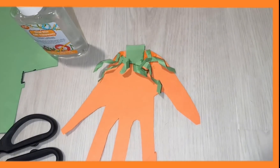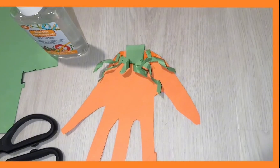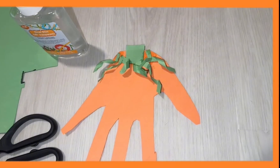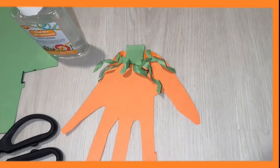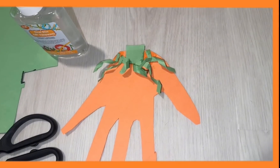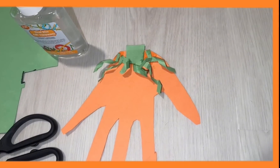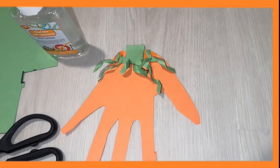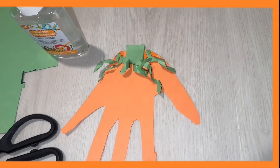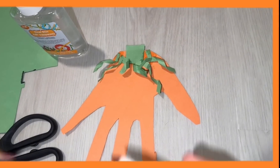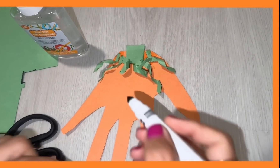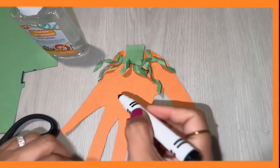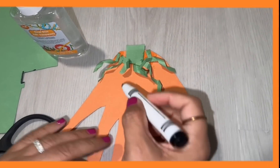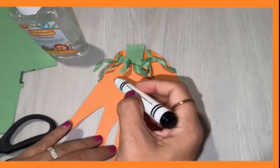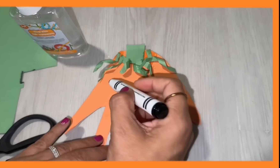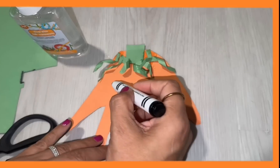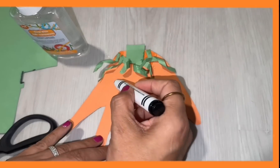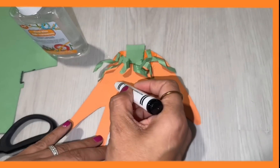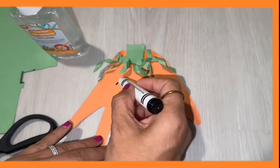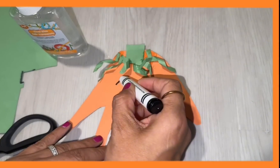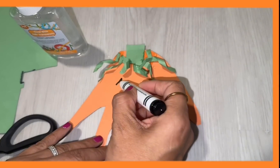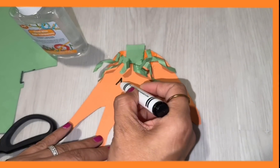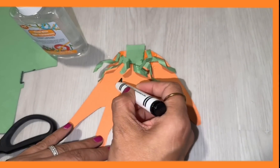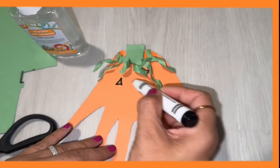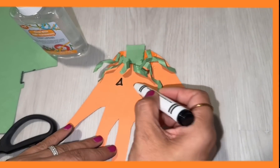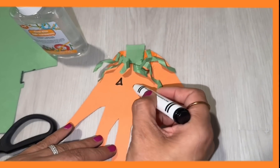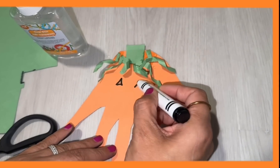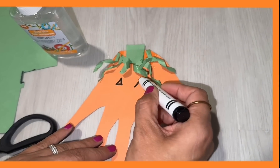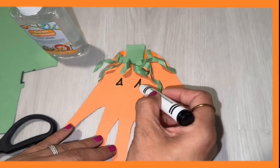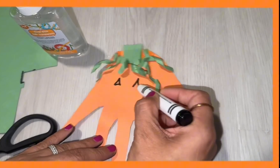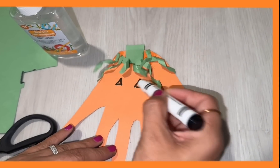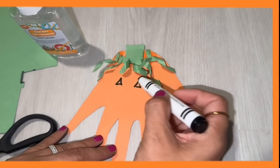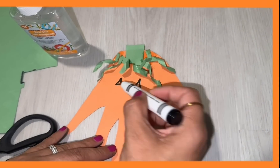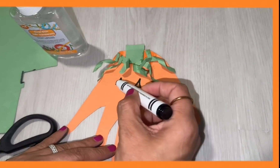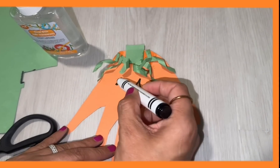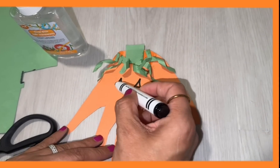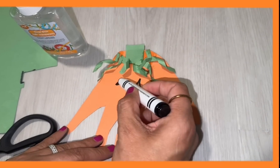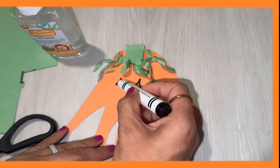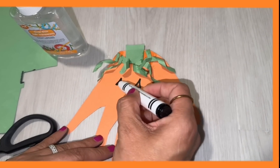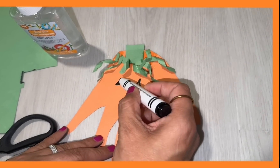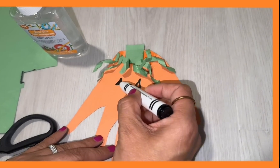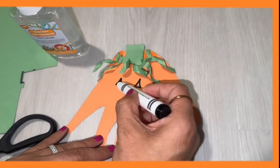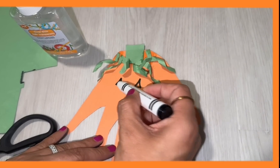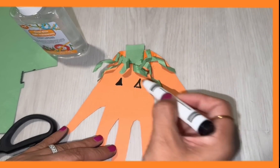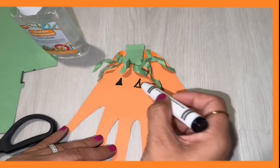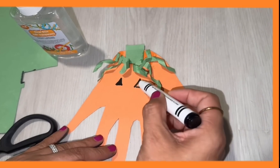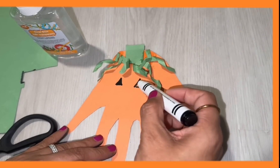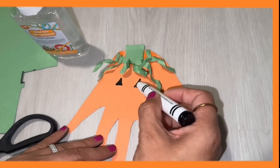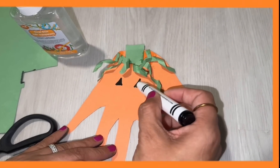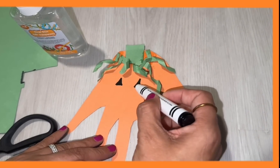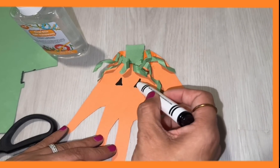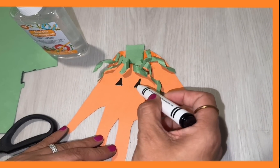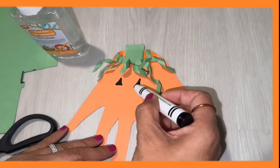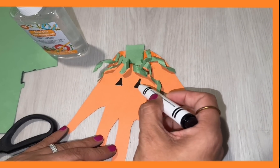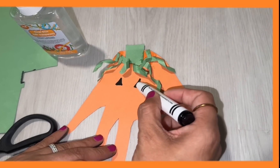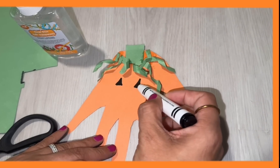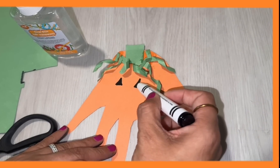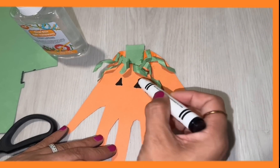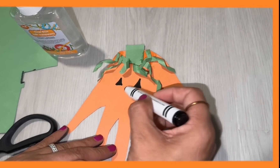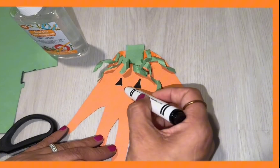Ta-da! I really wanted this to be a curly-headed pumpkin, so I added more curly leaves on top. Now we're drawing the